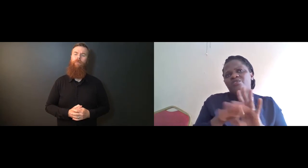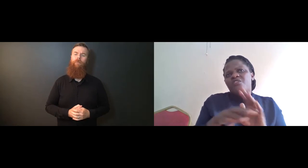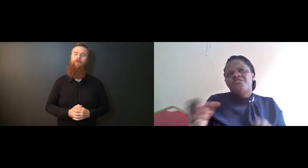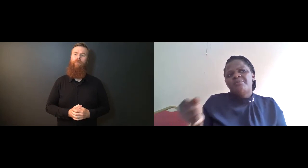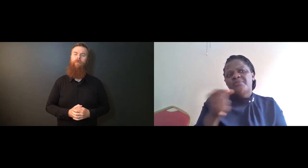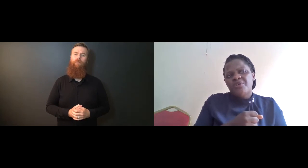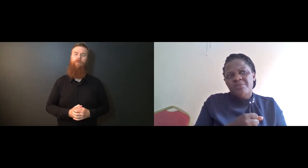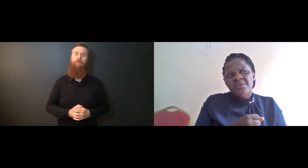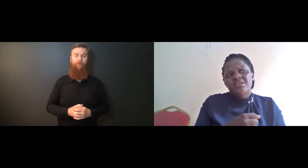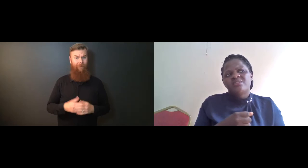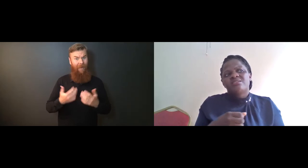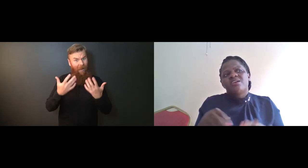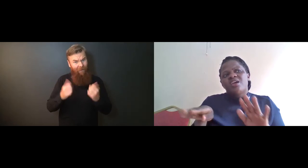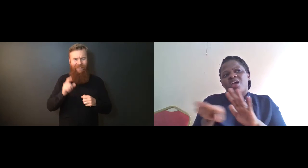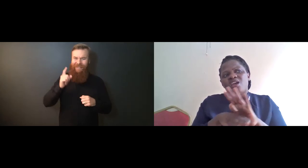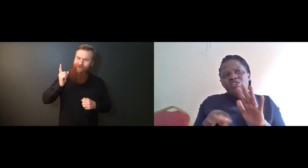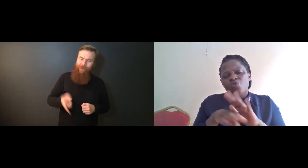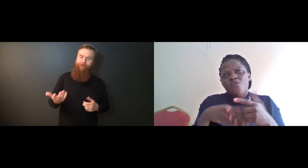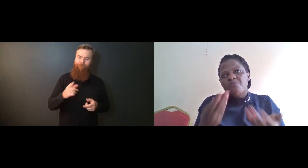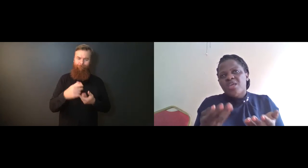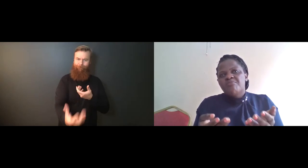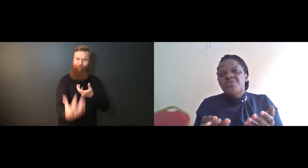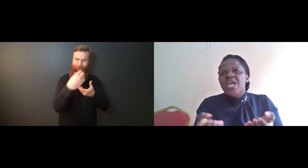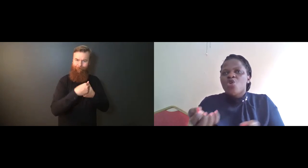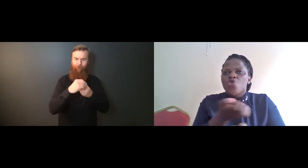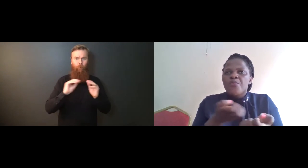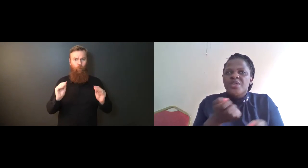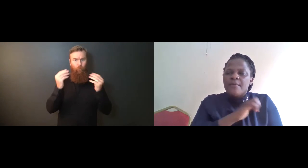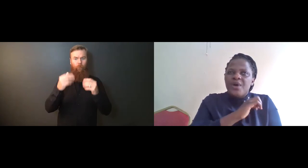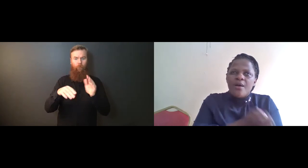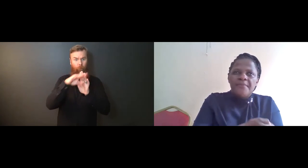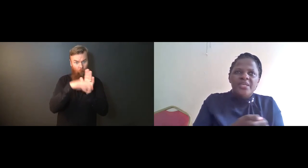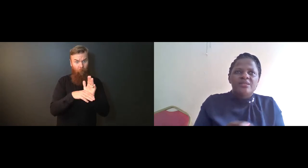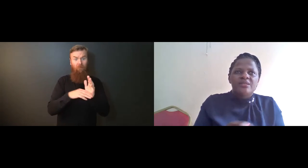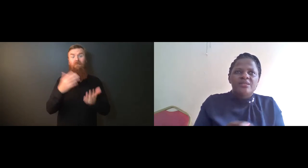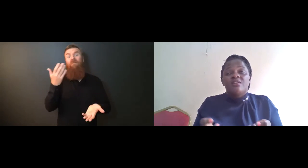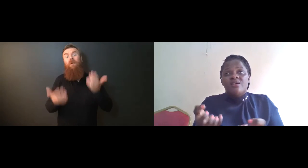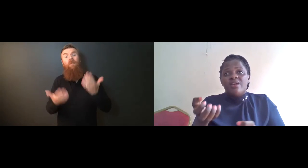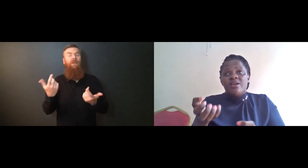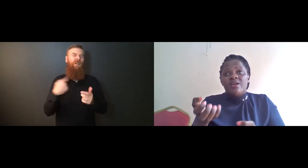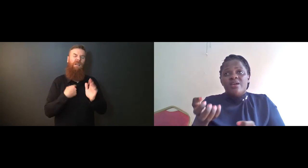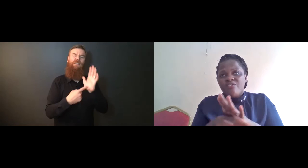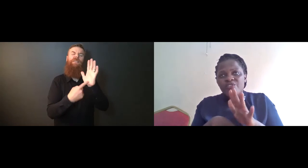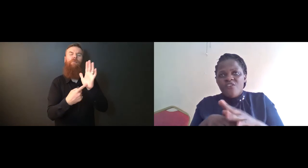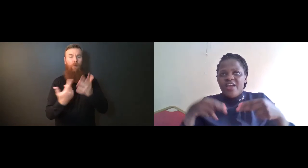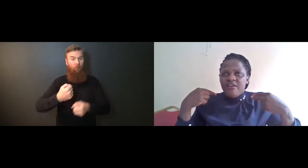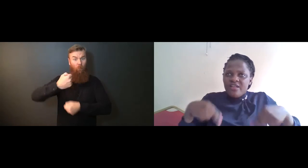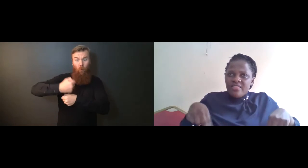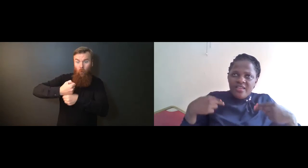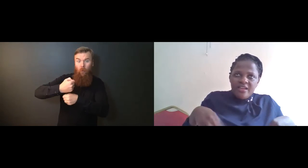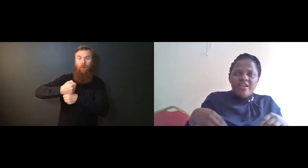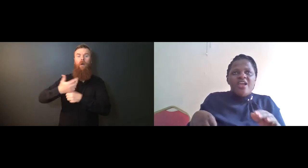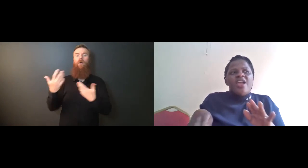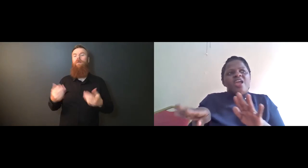those programs, for example, if we talk about employment or economic empowerment,